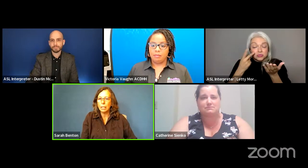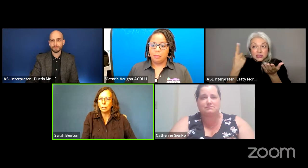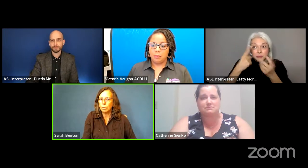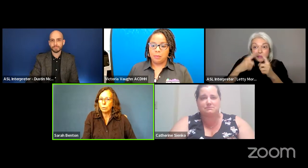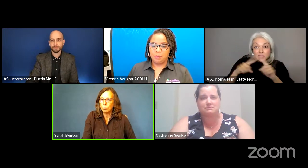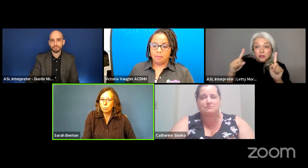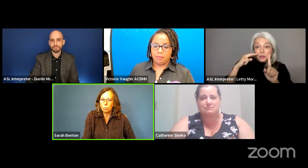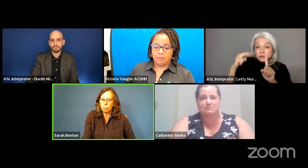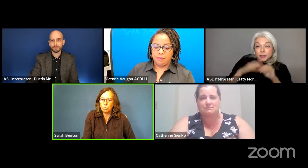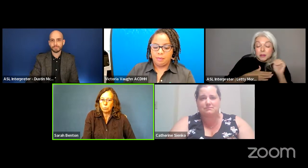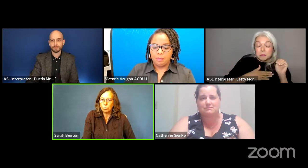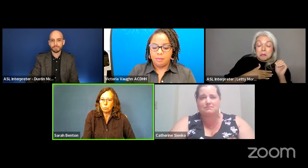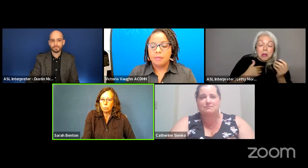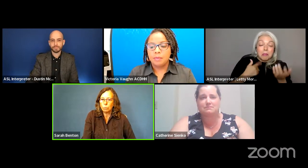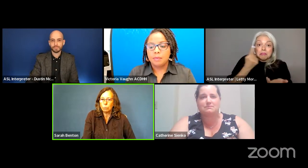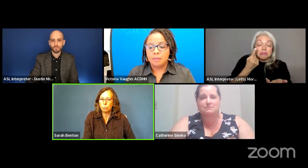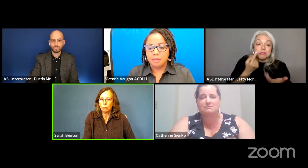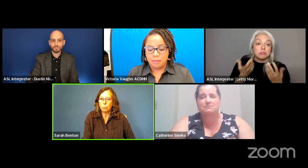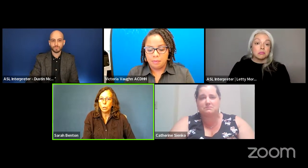differently than I do.